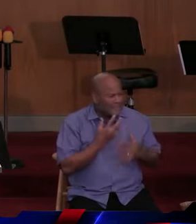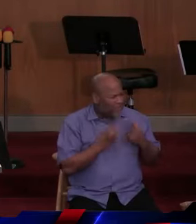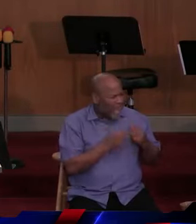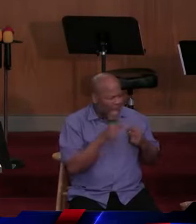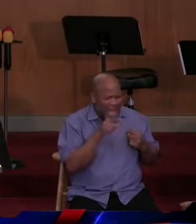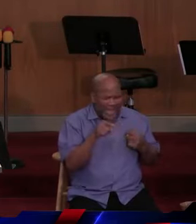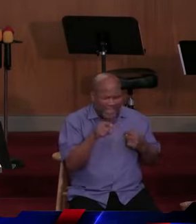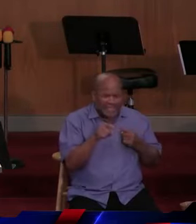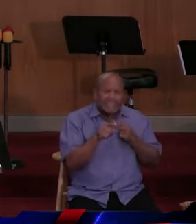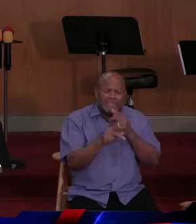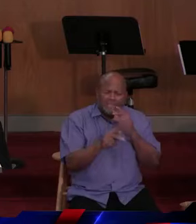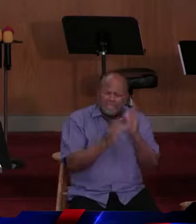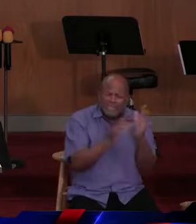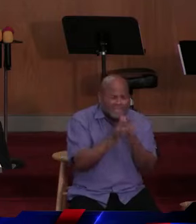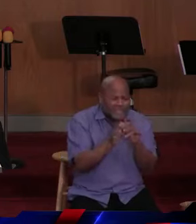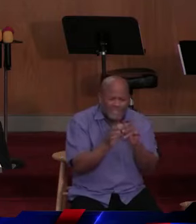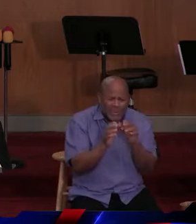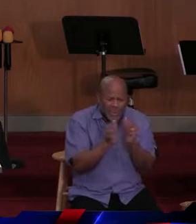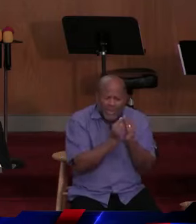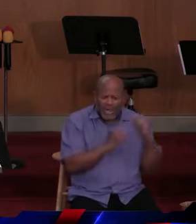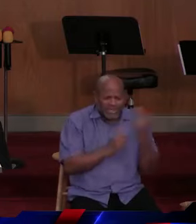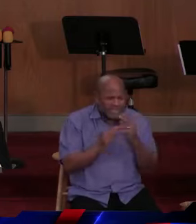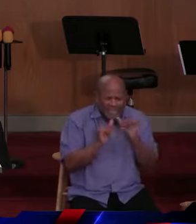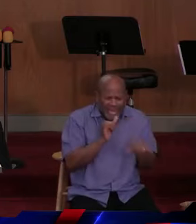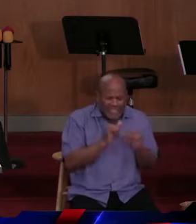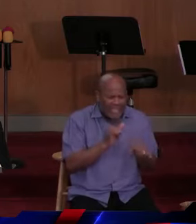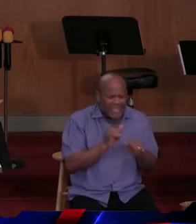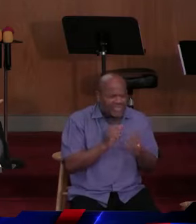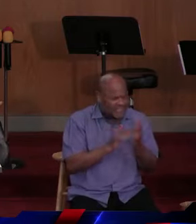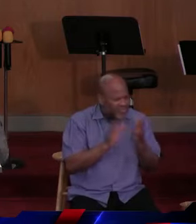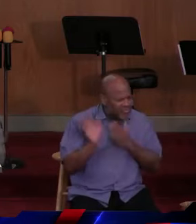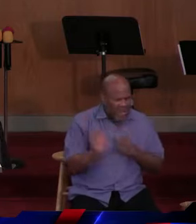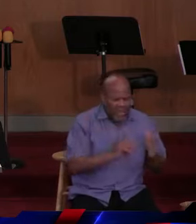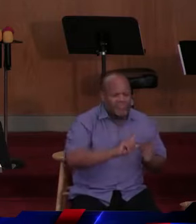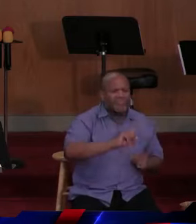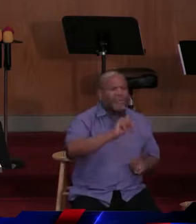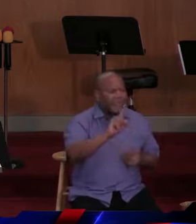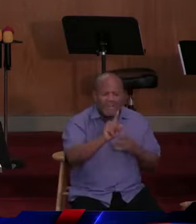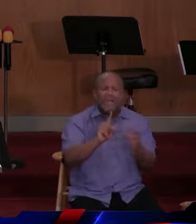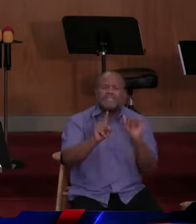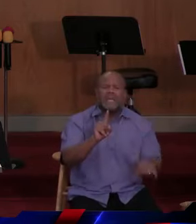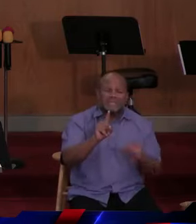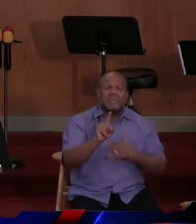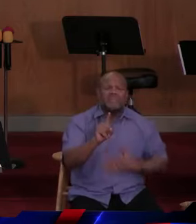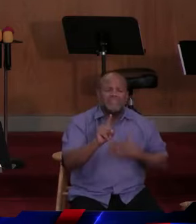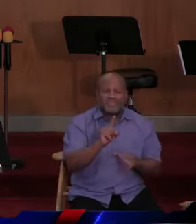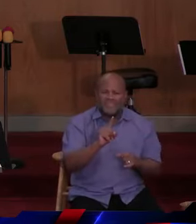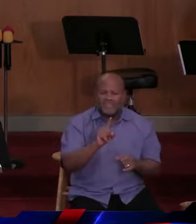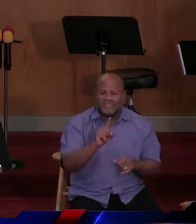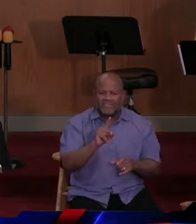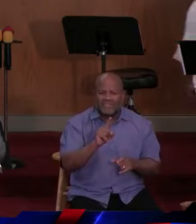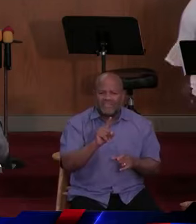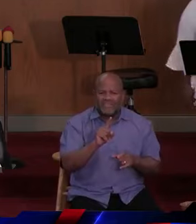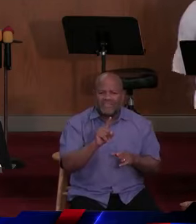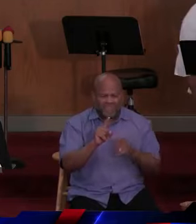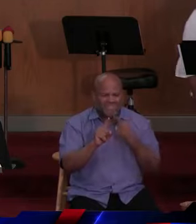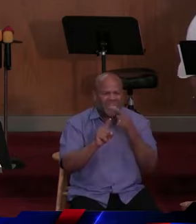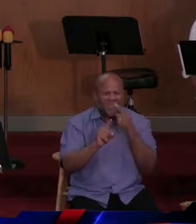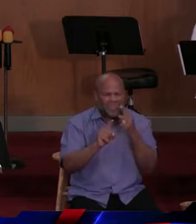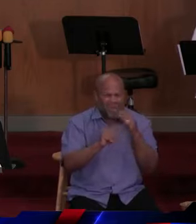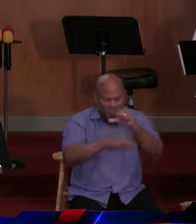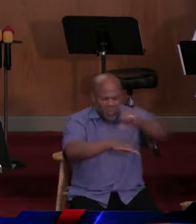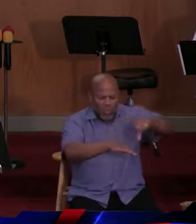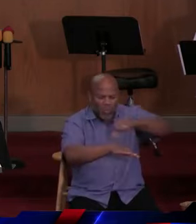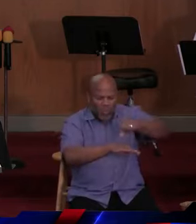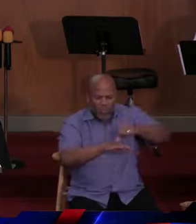to stay because he was going to move on. Let me say this. Jesus promised never to leave us nor forsake us. Let me tell you about the